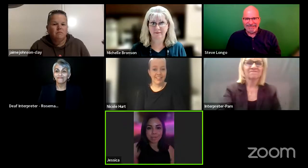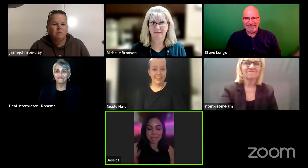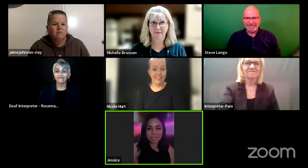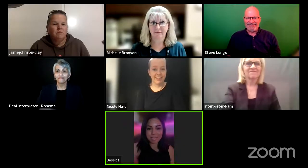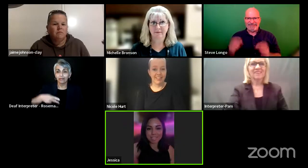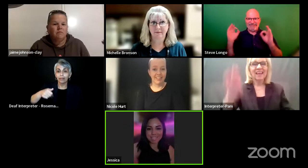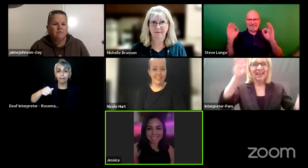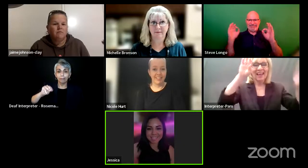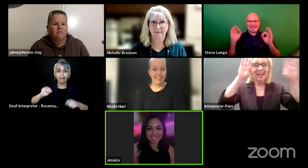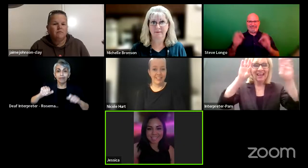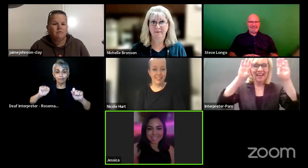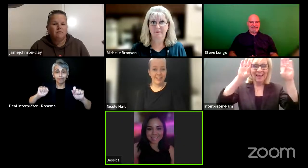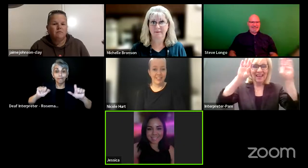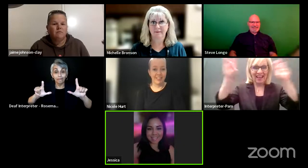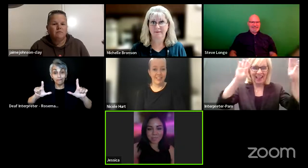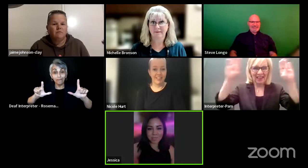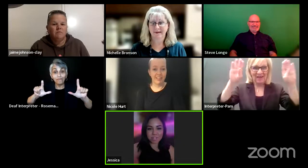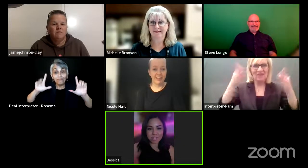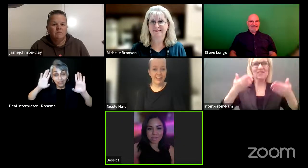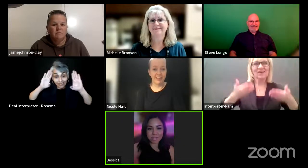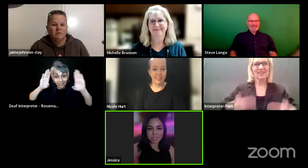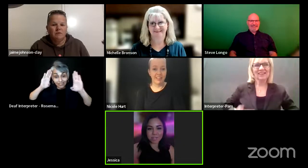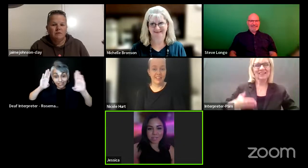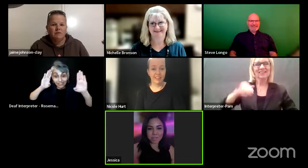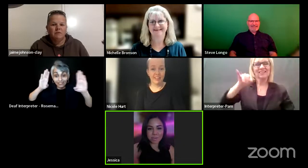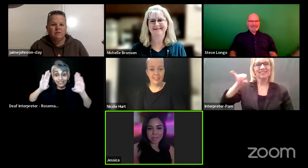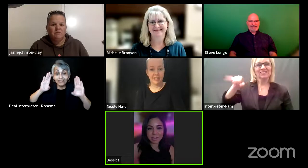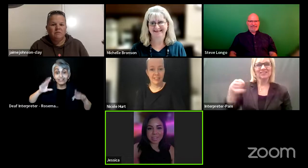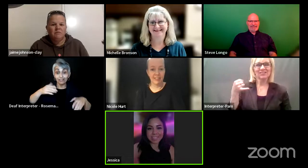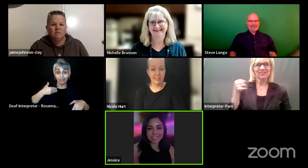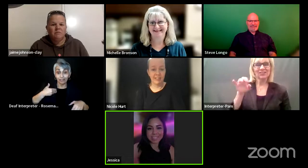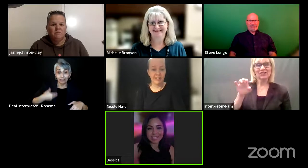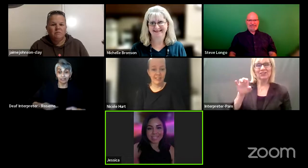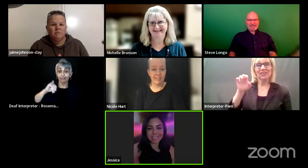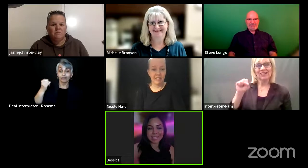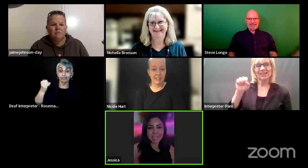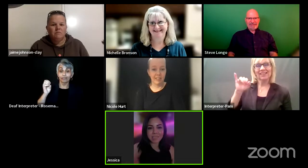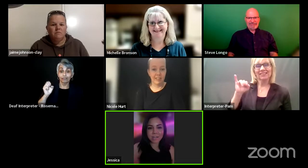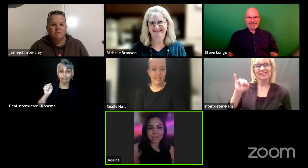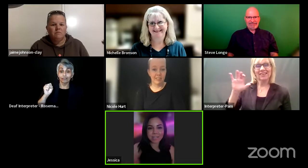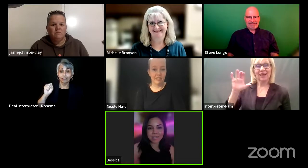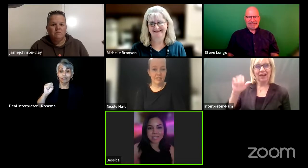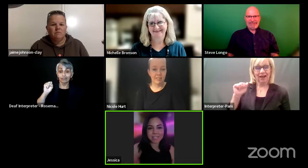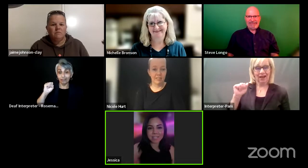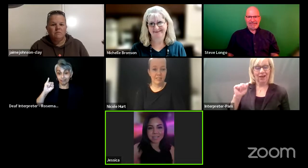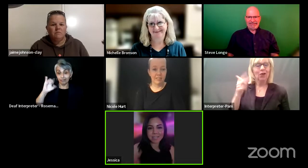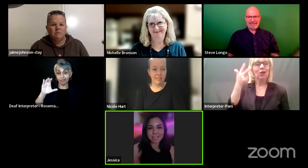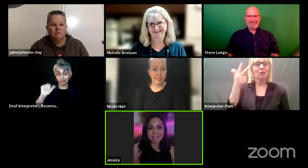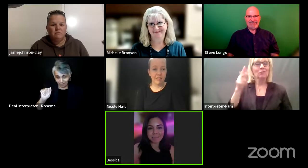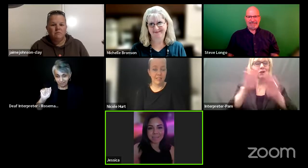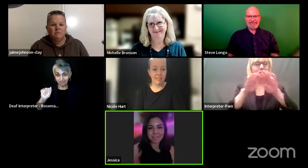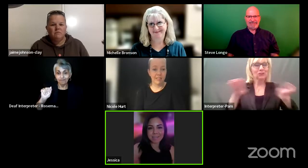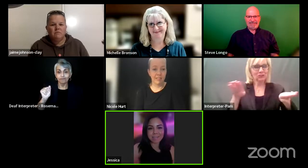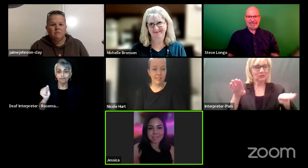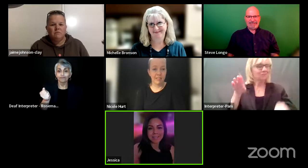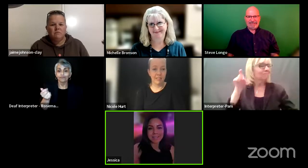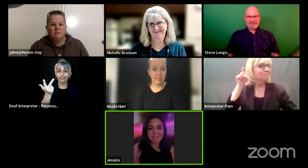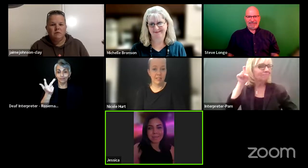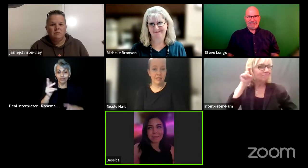Hello, my name is Jessica. I have 3 children who wear hearing aids, and the Deaf and Hard of Hearing Service Center has helped